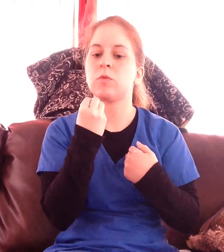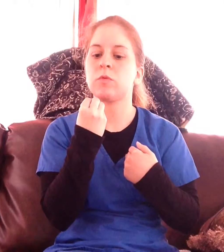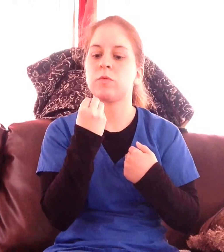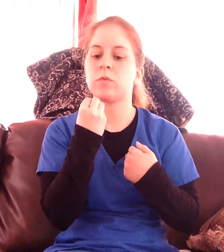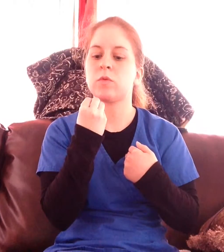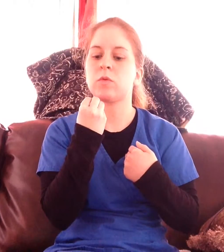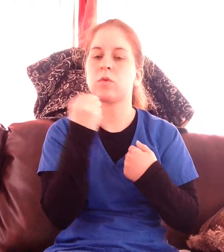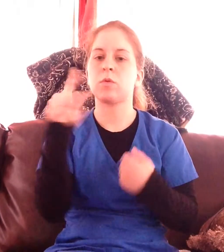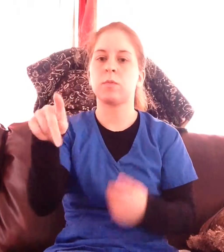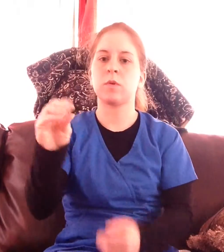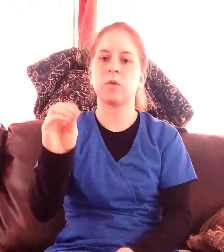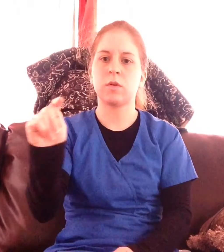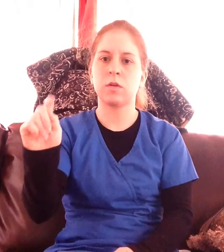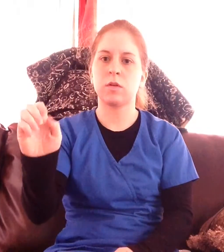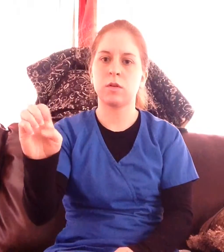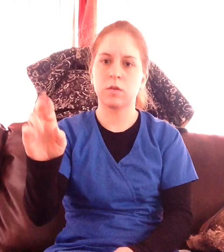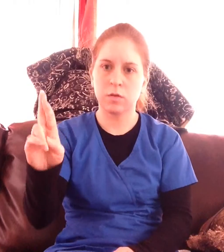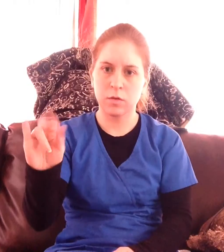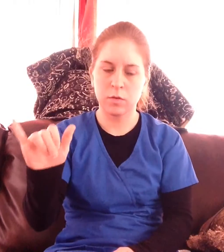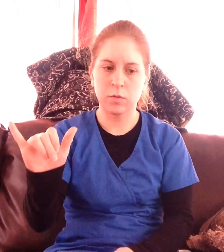having the bathroom.